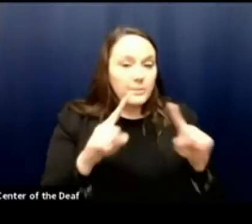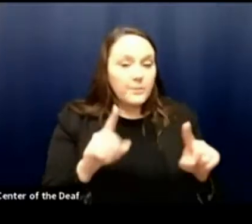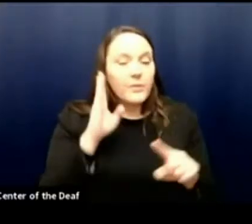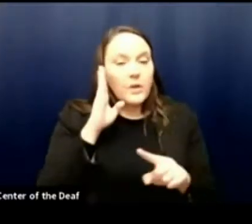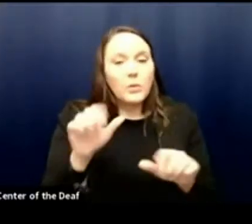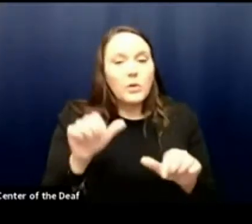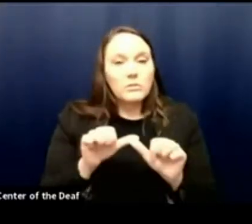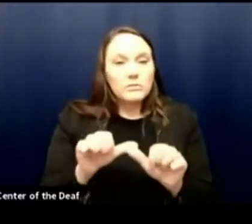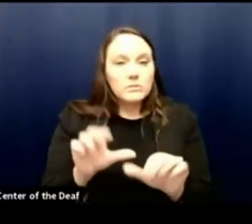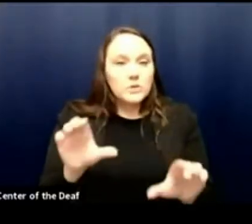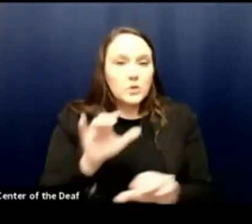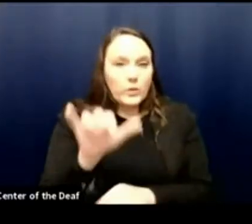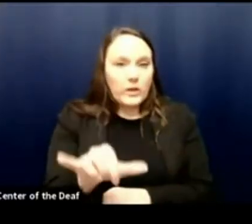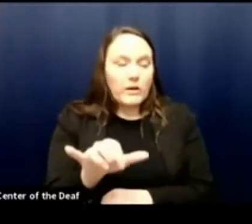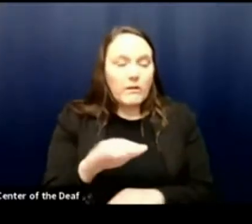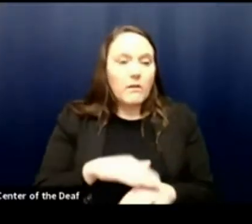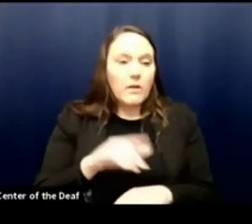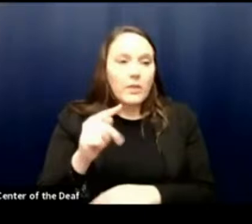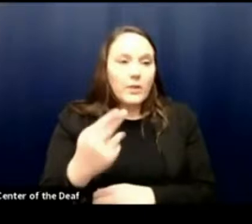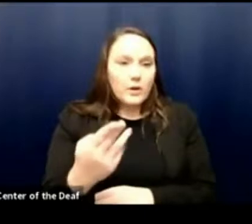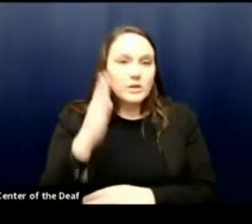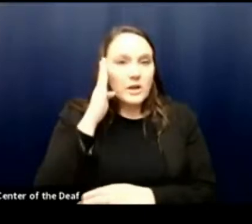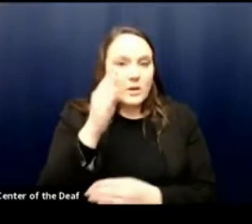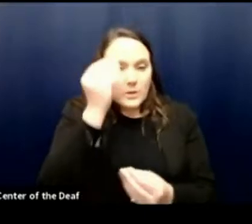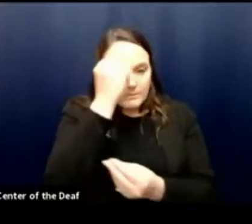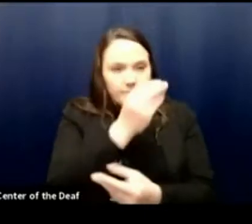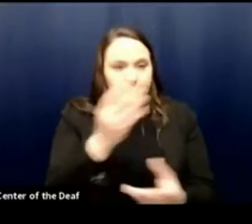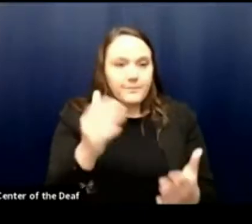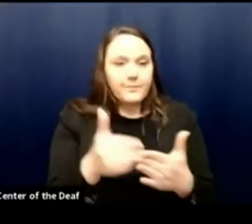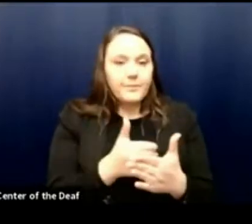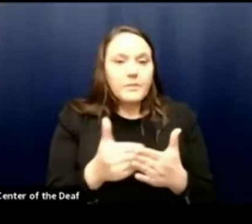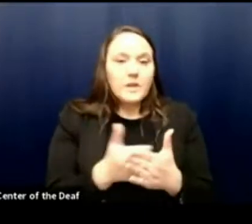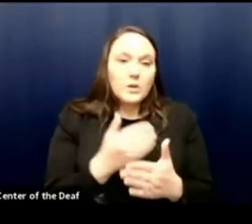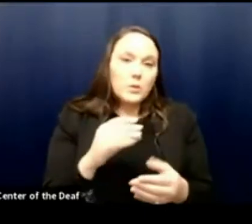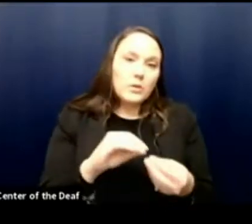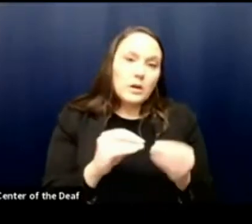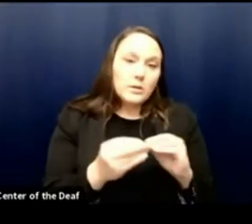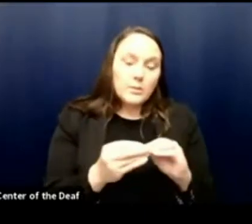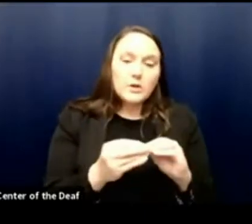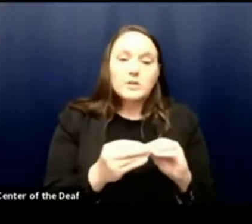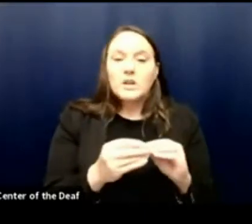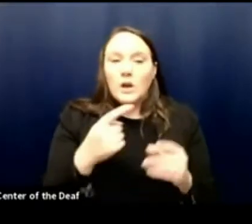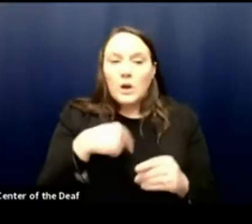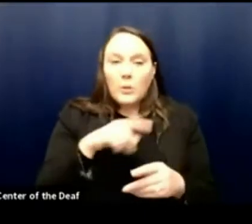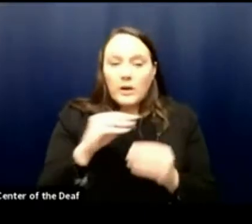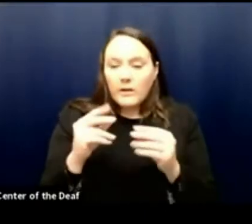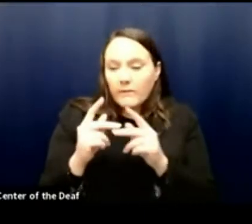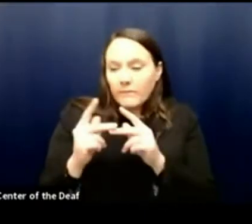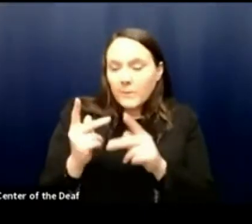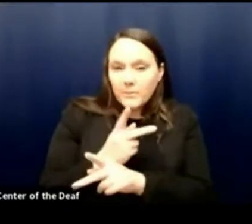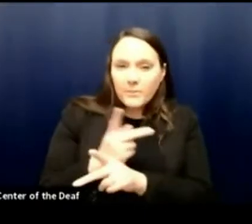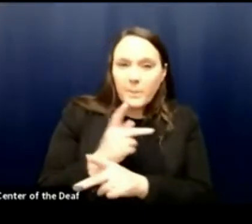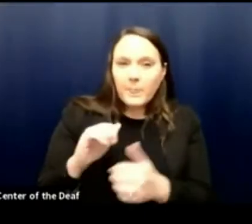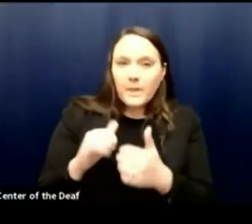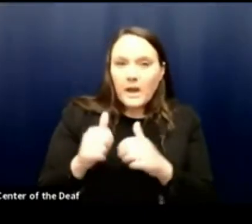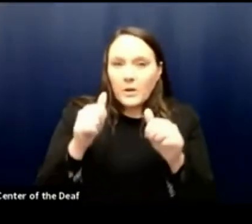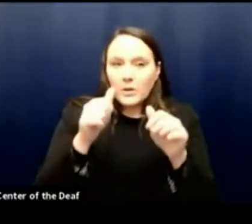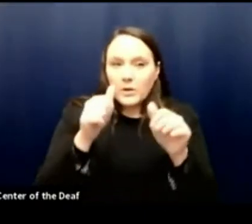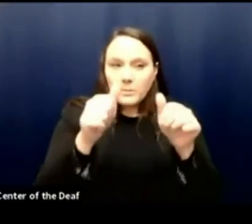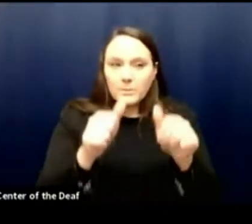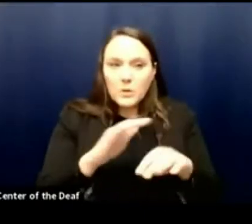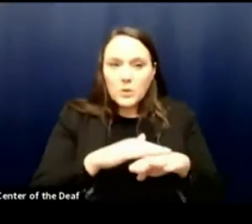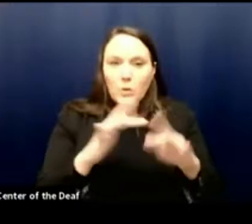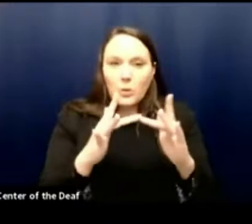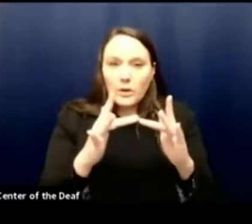do that as well. We'll have updated numbers there, and we're kind of retooling how we present that on our website as well. So once we have that finalized, it'll be online.